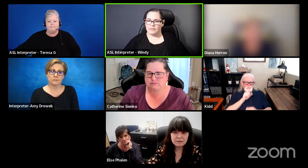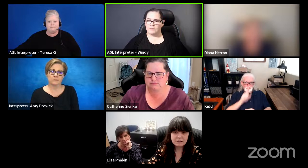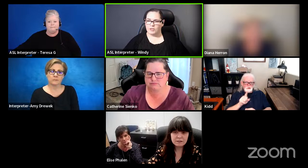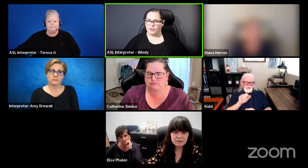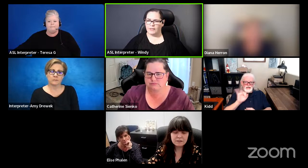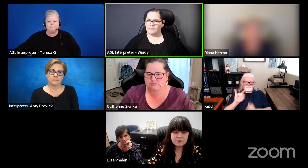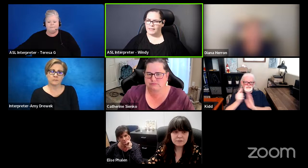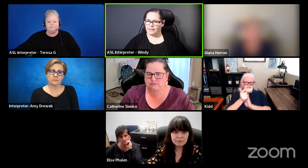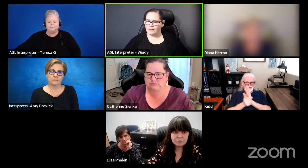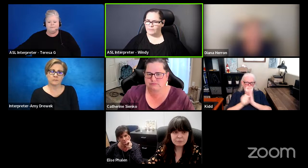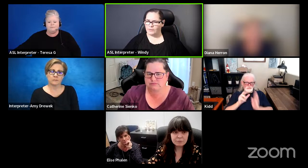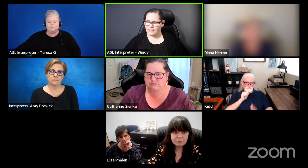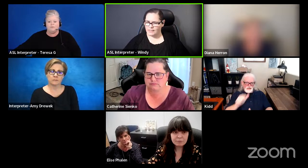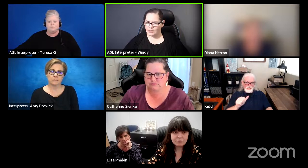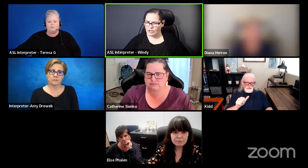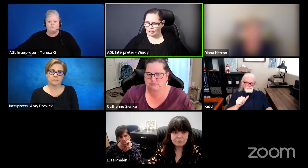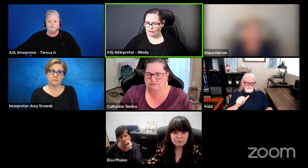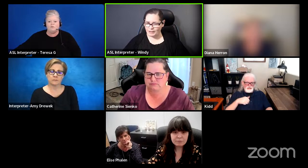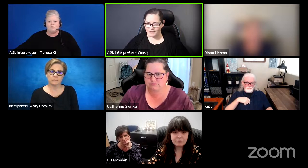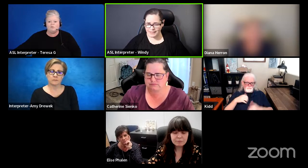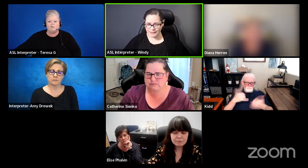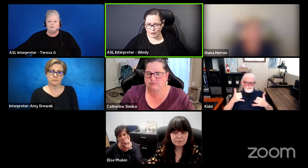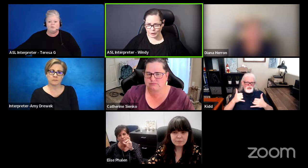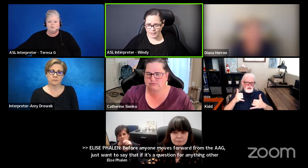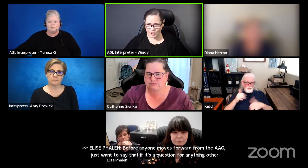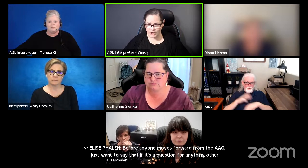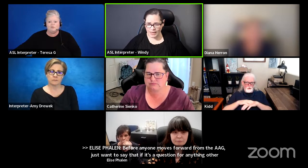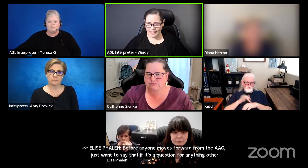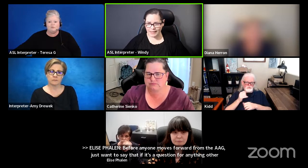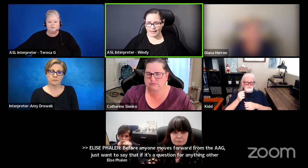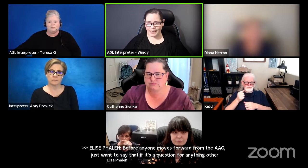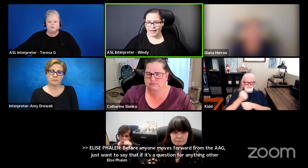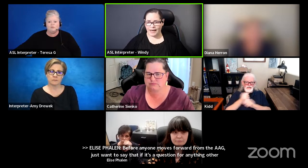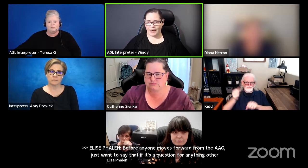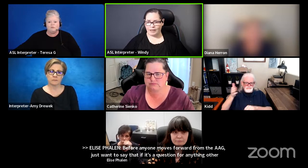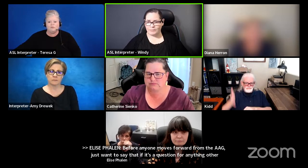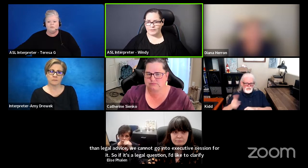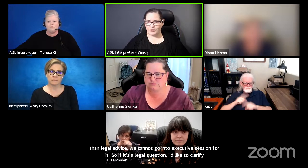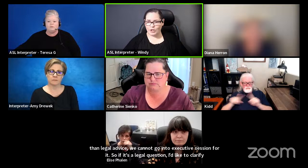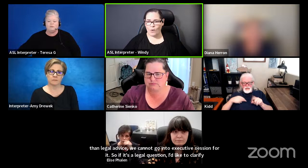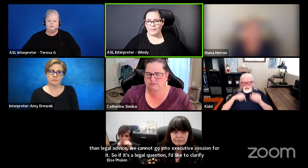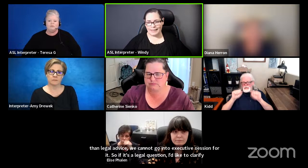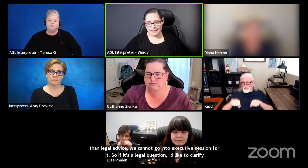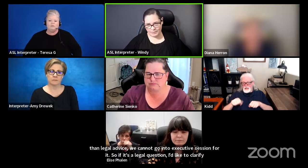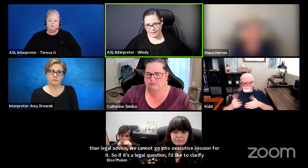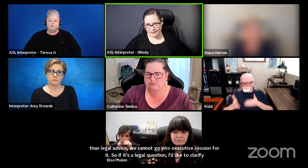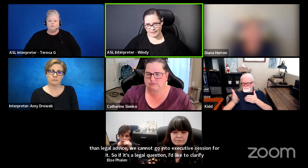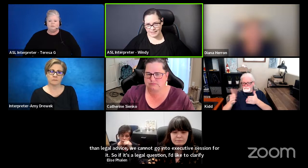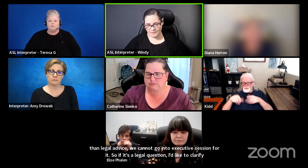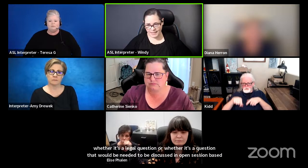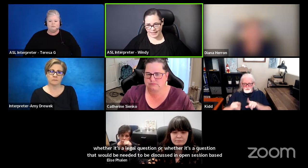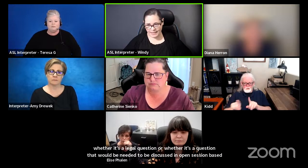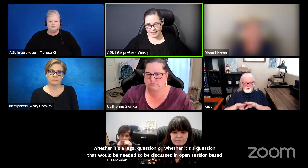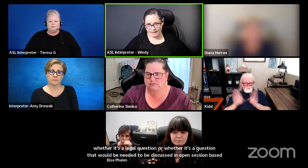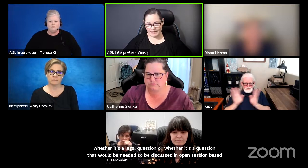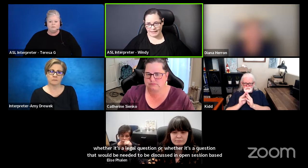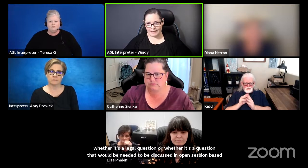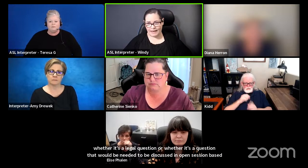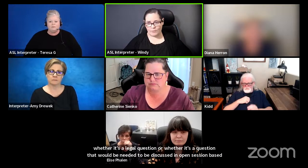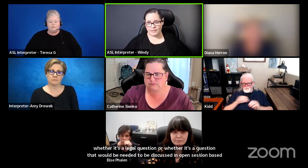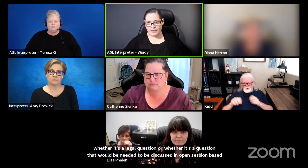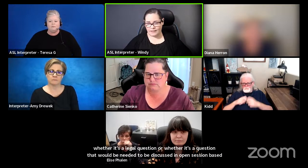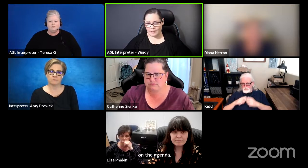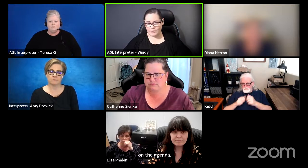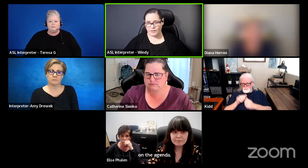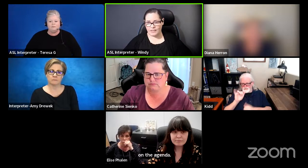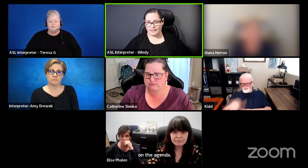And this is Commissioner Kidd. I'm not precisely sure if it's a legal question or not. So I would like to play it on the safe side, and